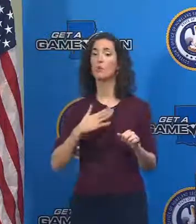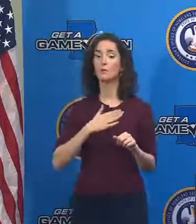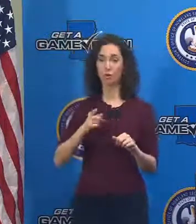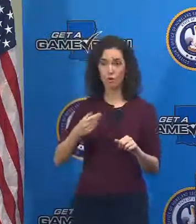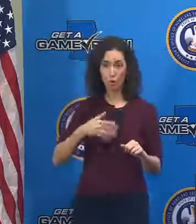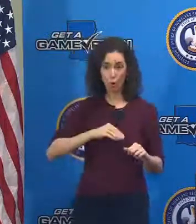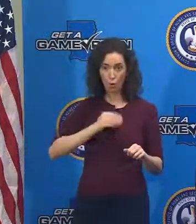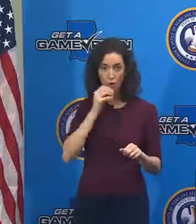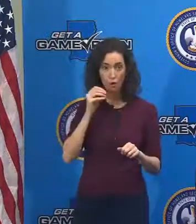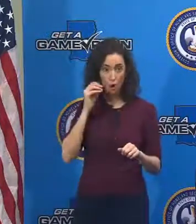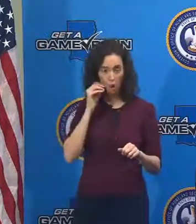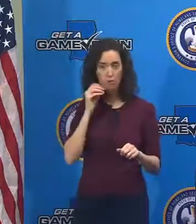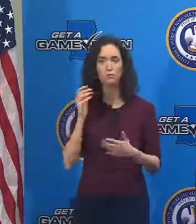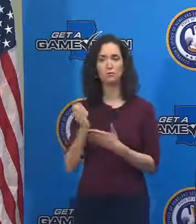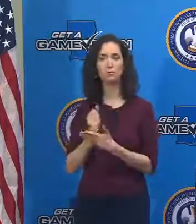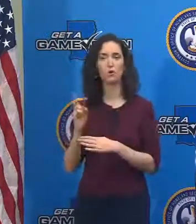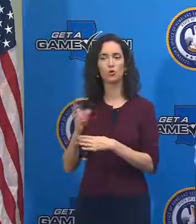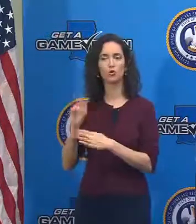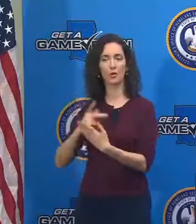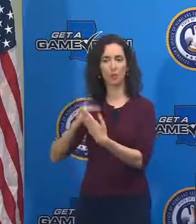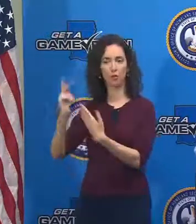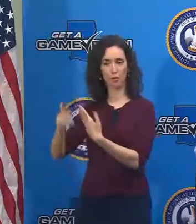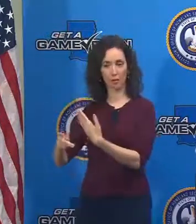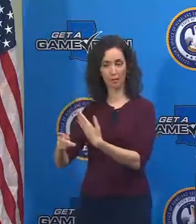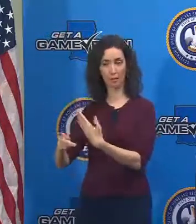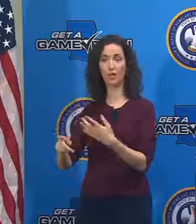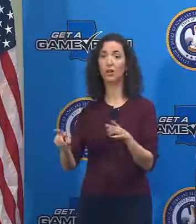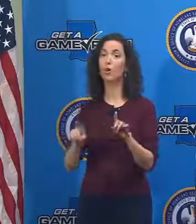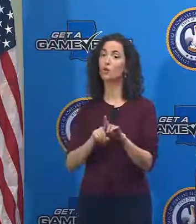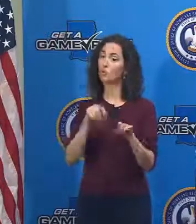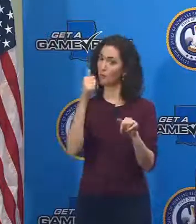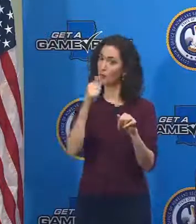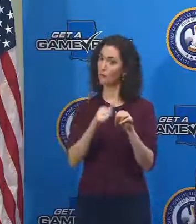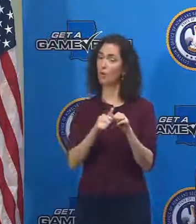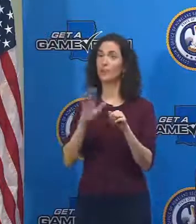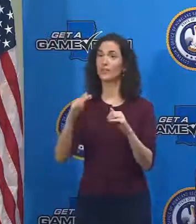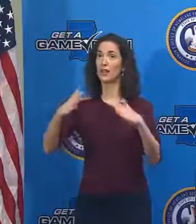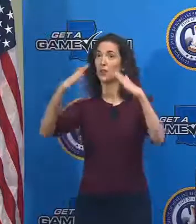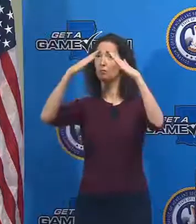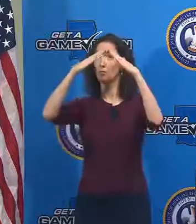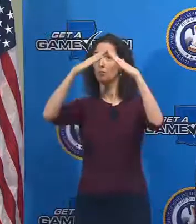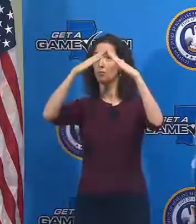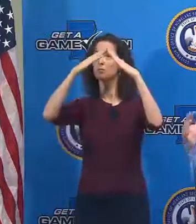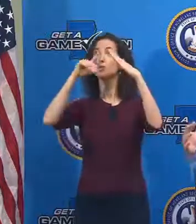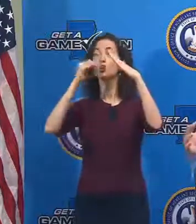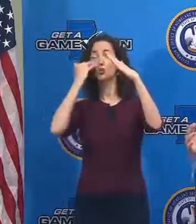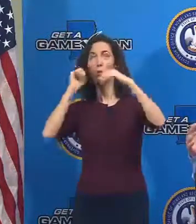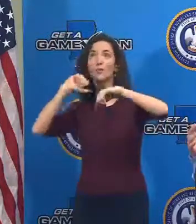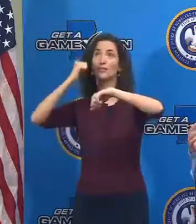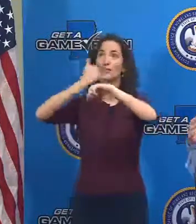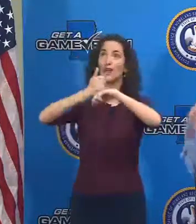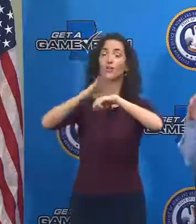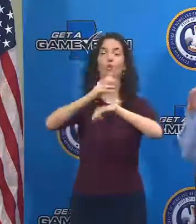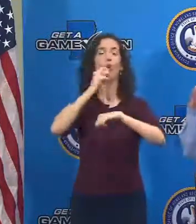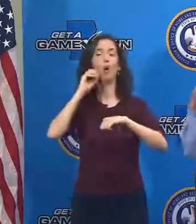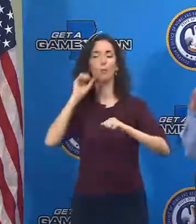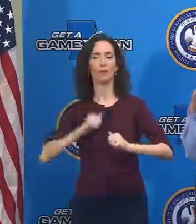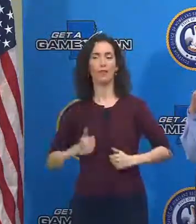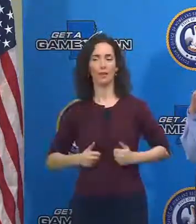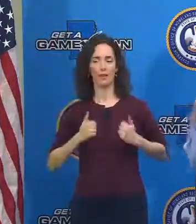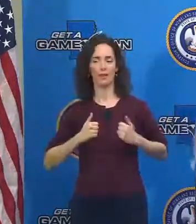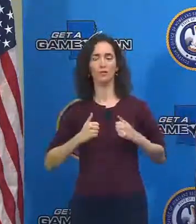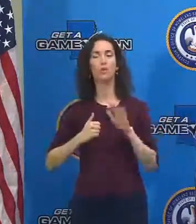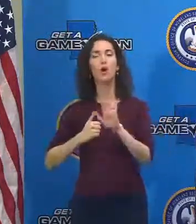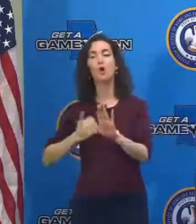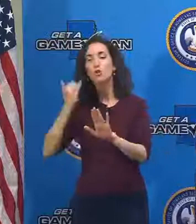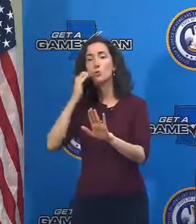I also want to make sure they understand it has to render the home habitable, meaning if you've got extensive damage to your home and simply fixing the